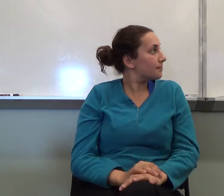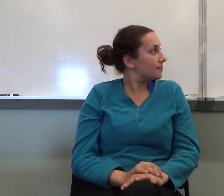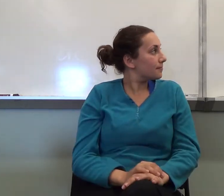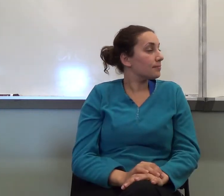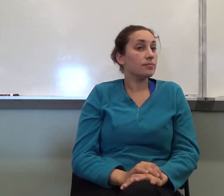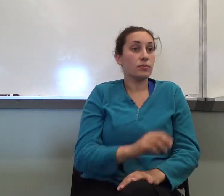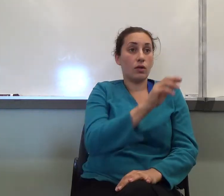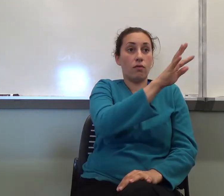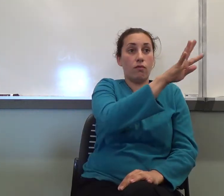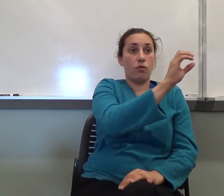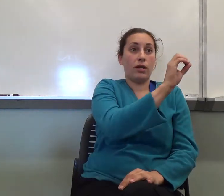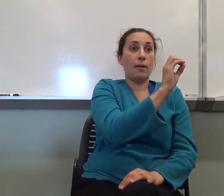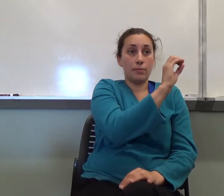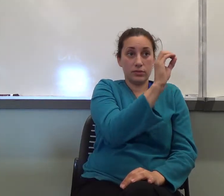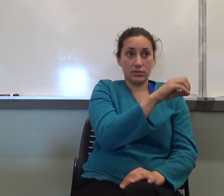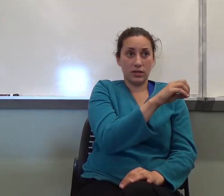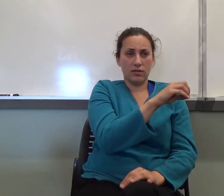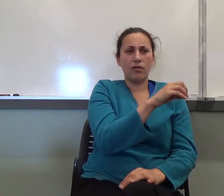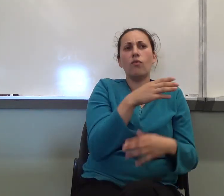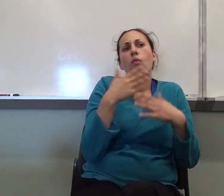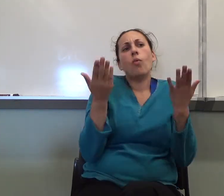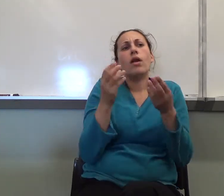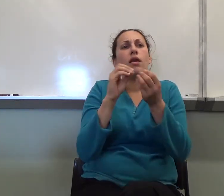40% of what number